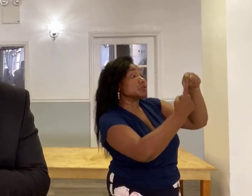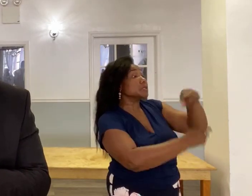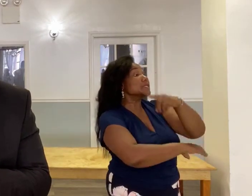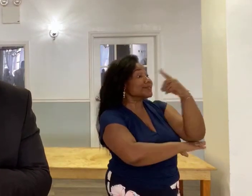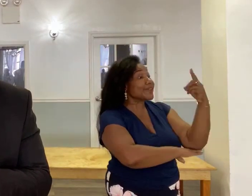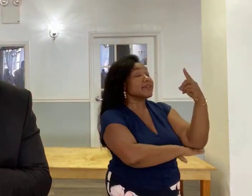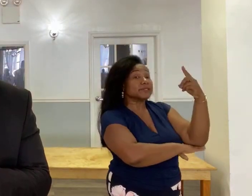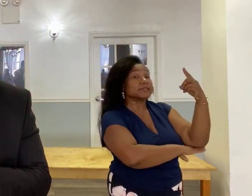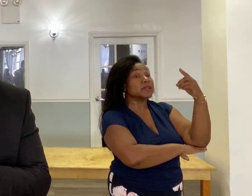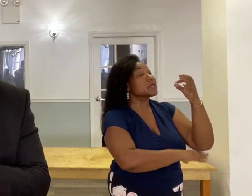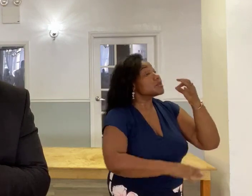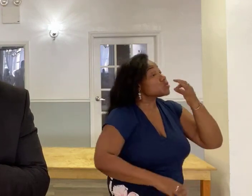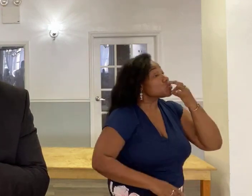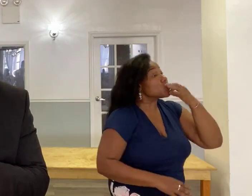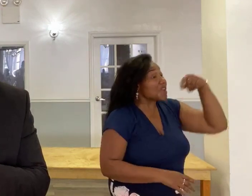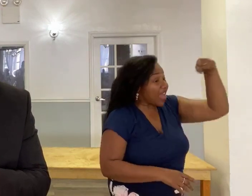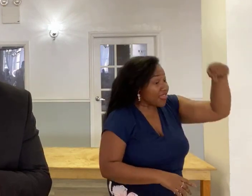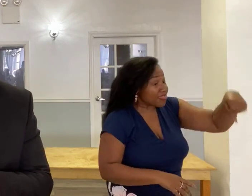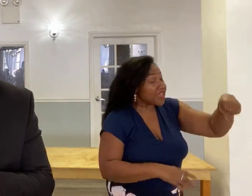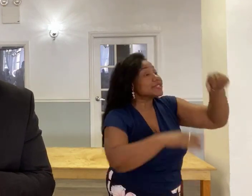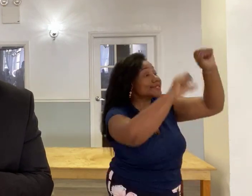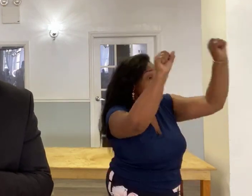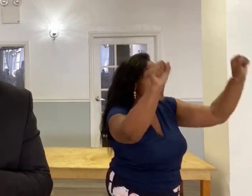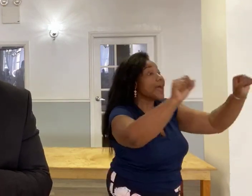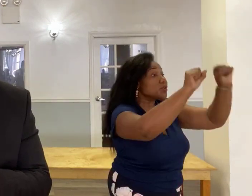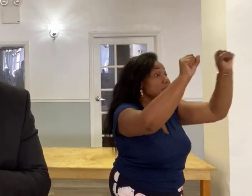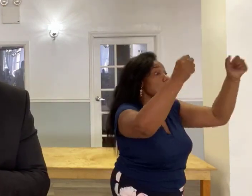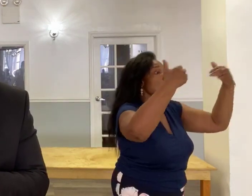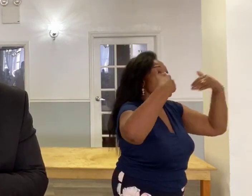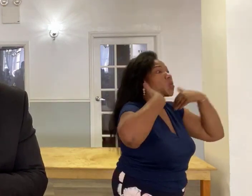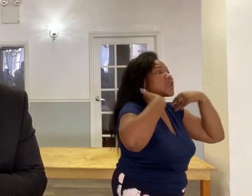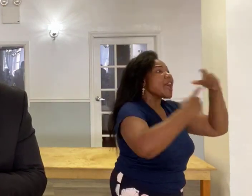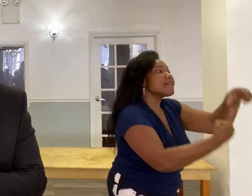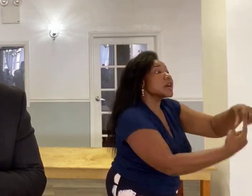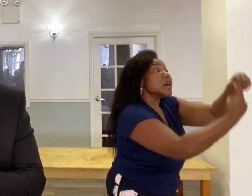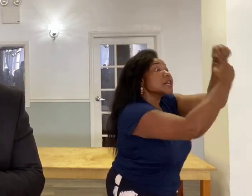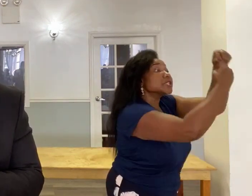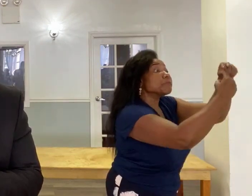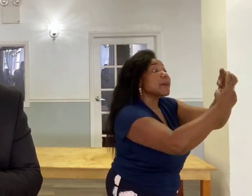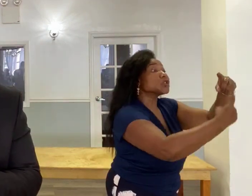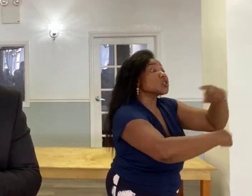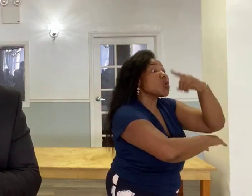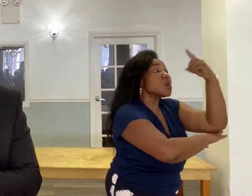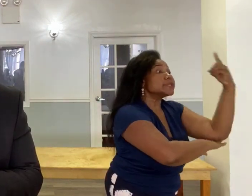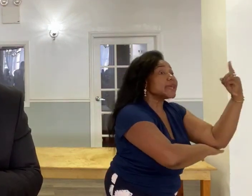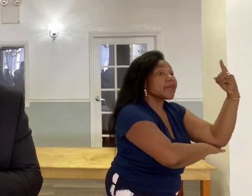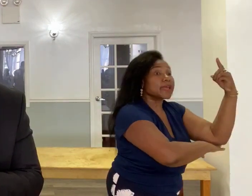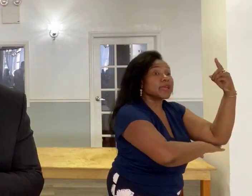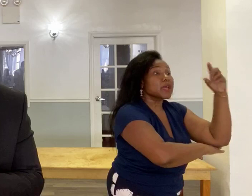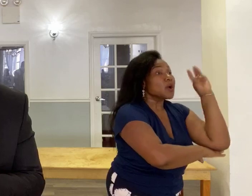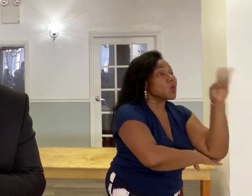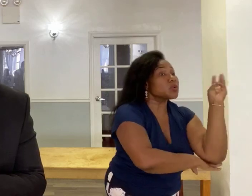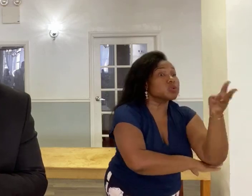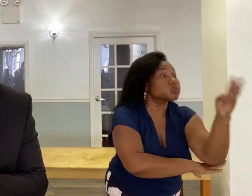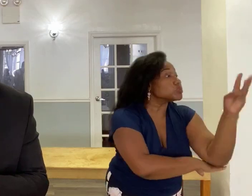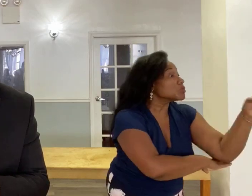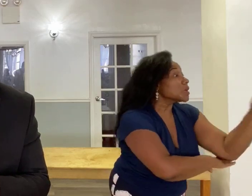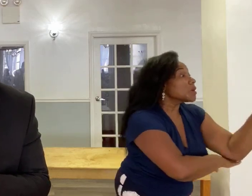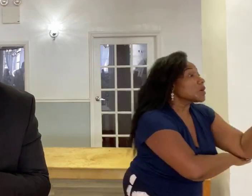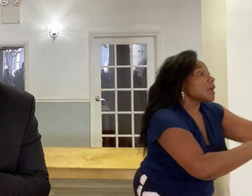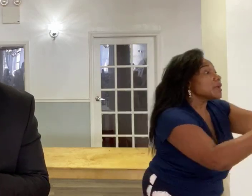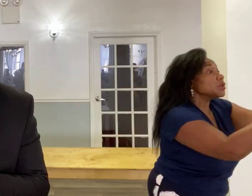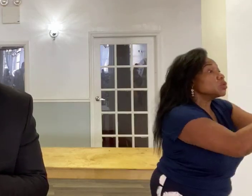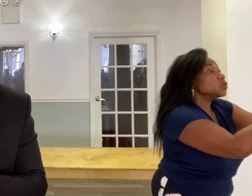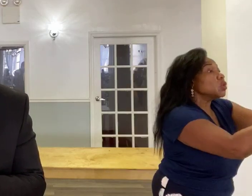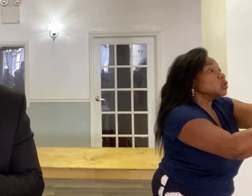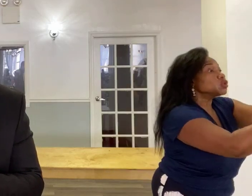days coming up. And this Saturday, we're having a special day of evangelism. And we're calling it